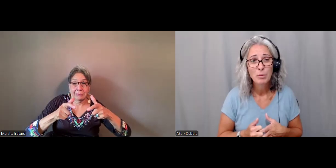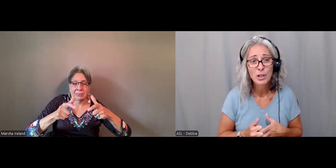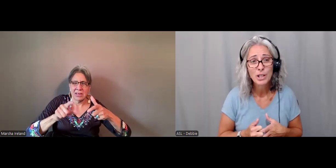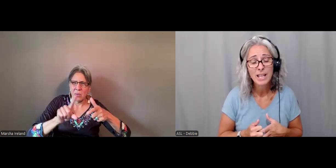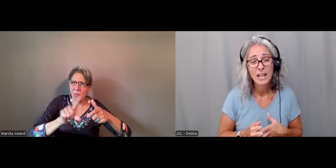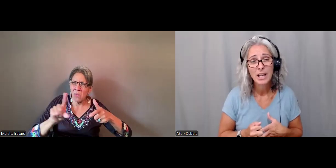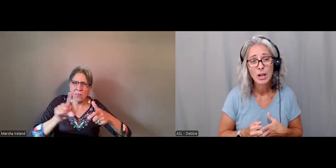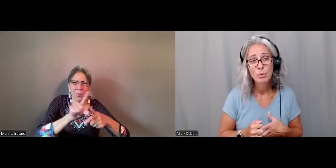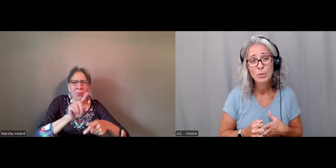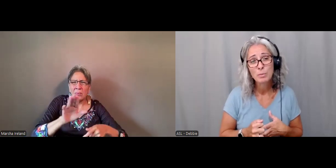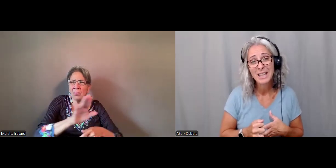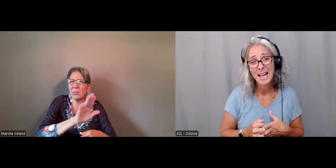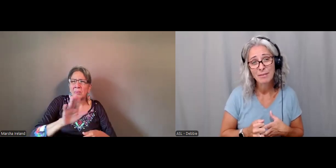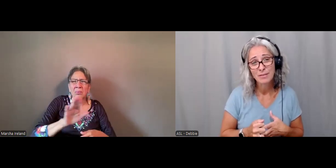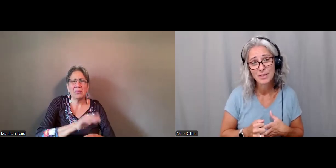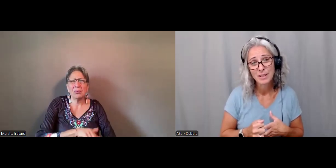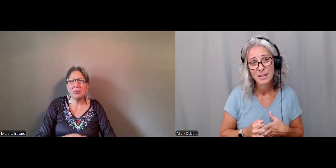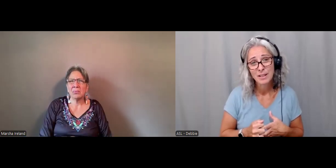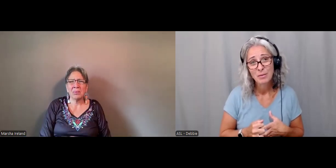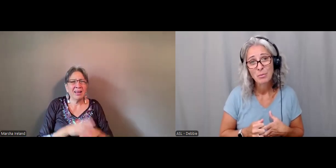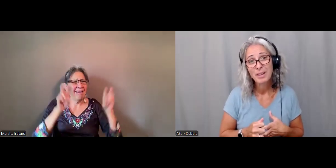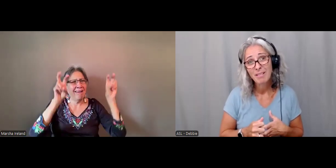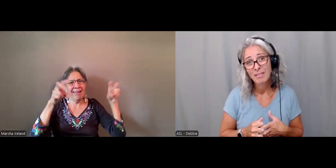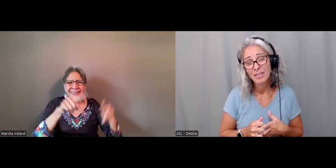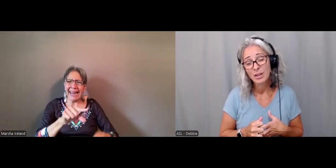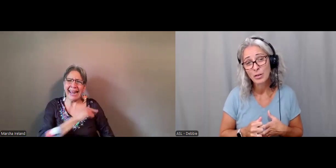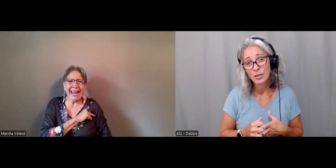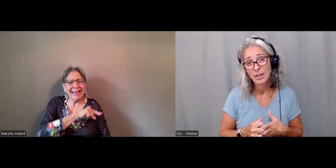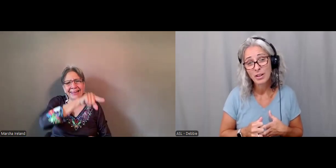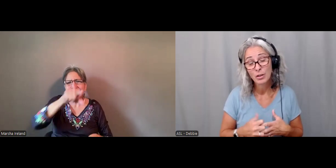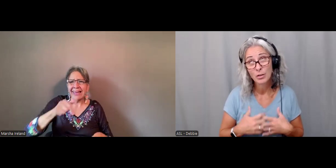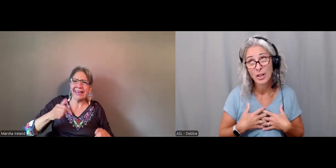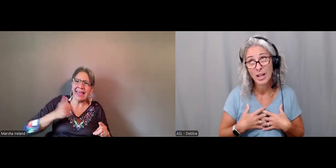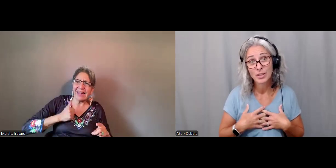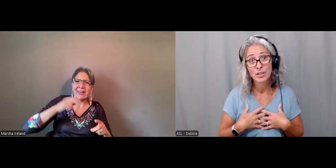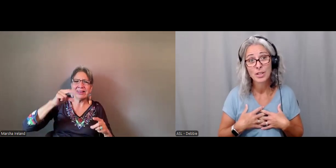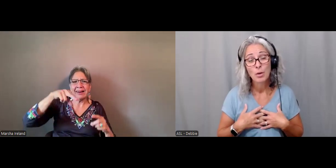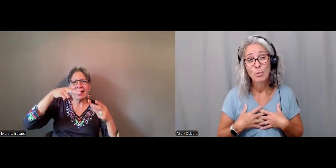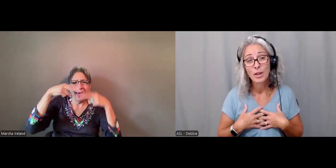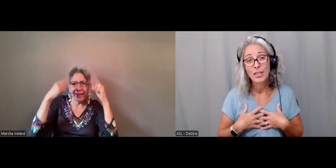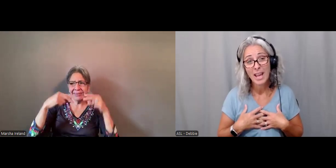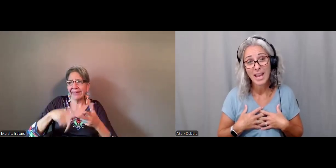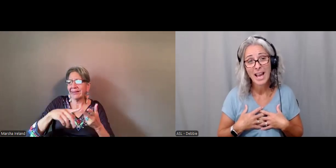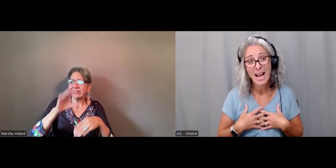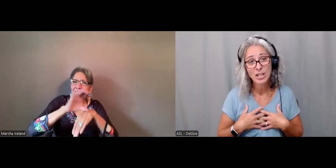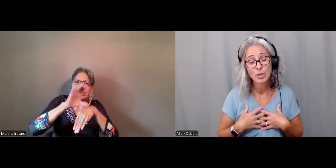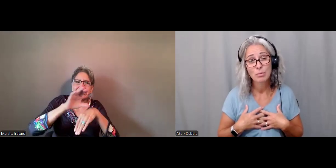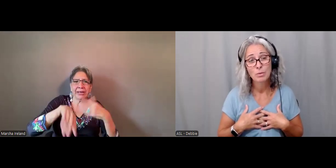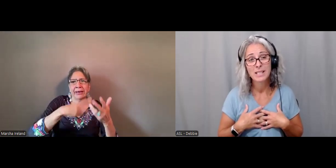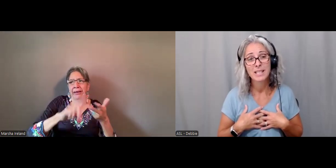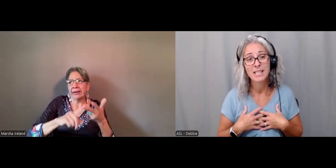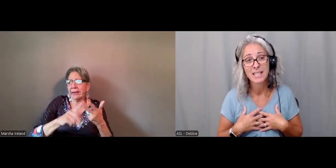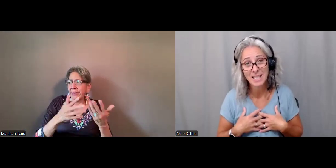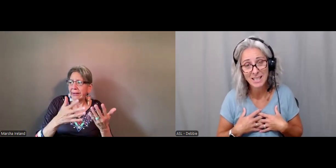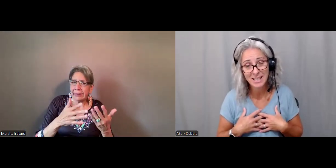I worry who will be left. Will the colonizers, will they